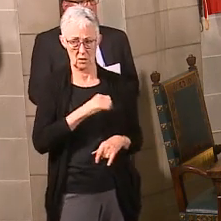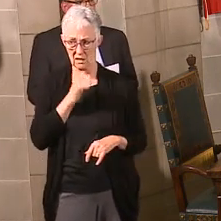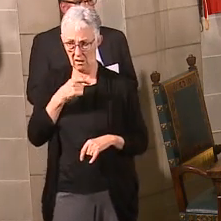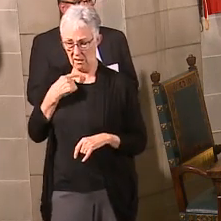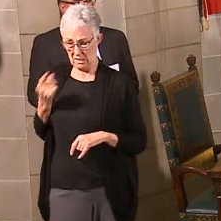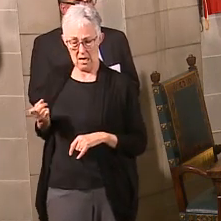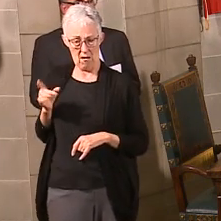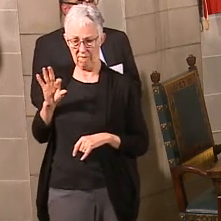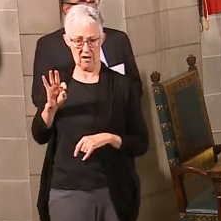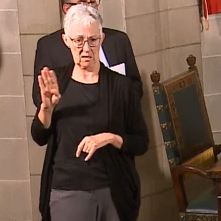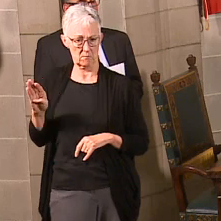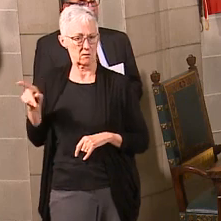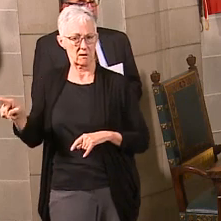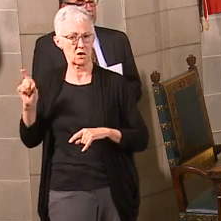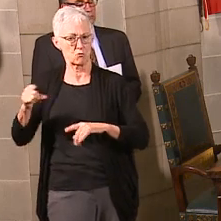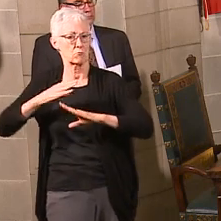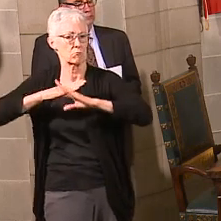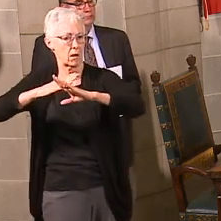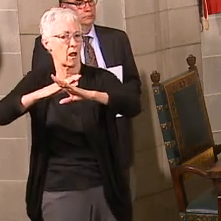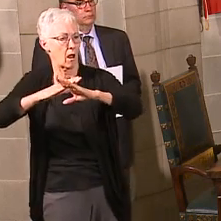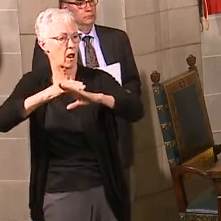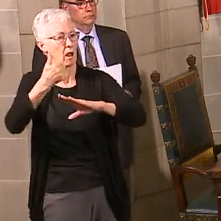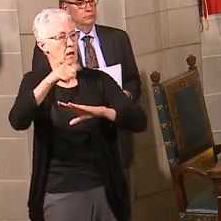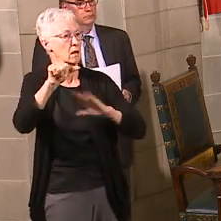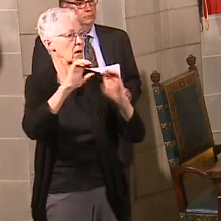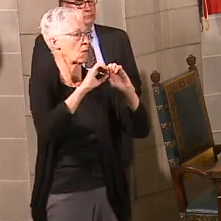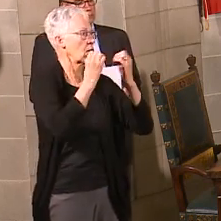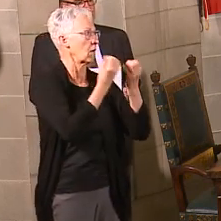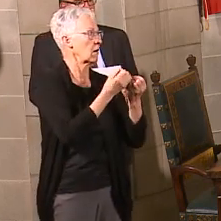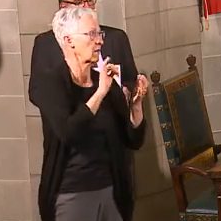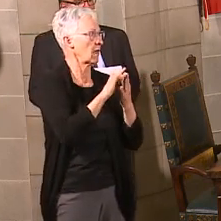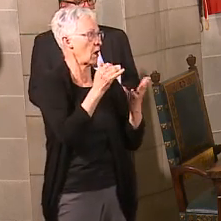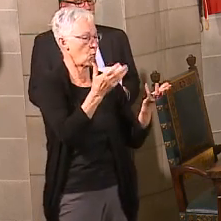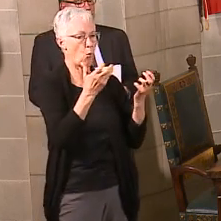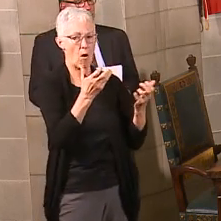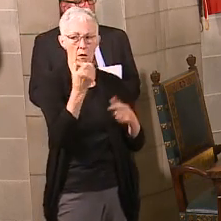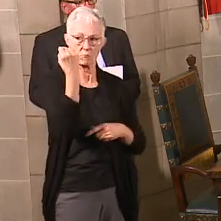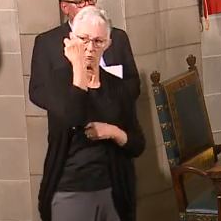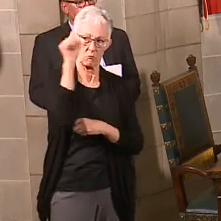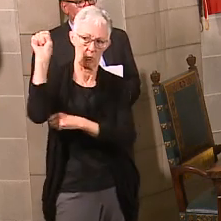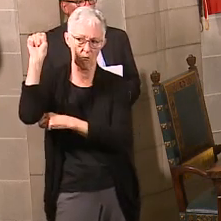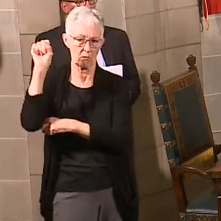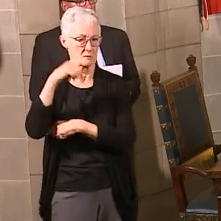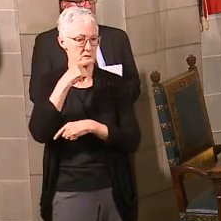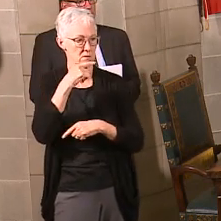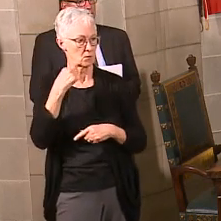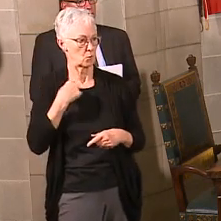should be blocking any of the organizations that are trying to get protests going.